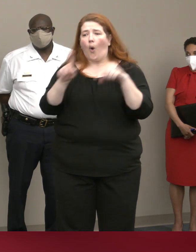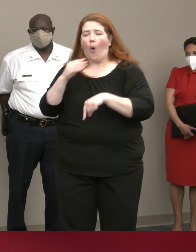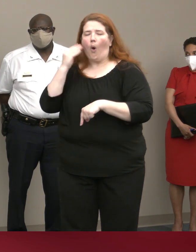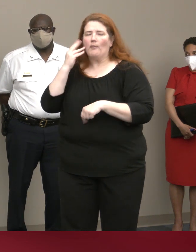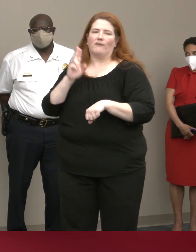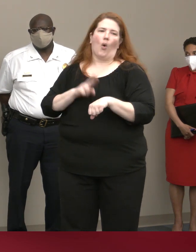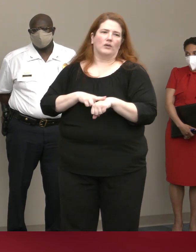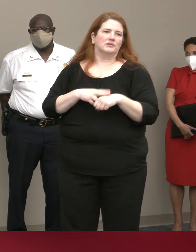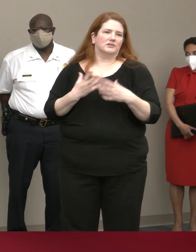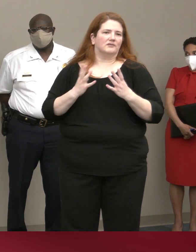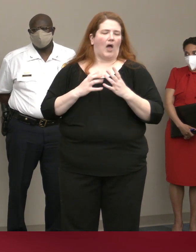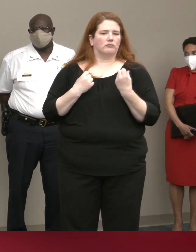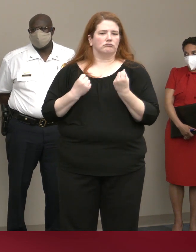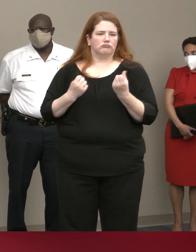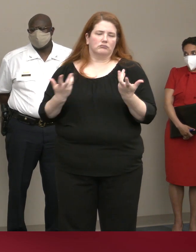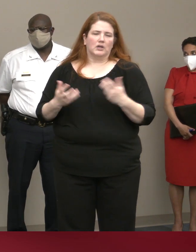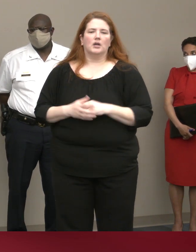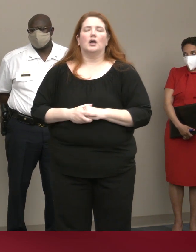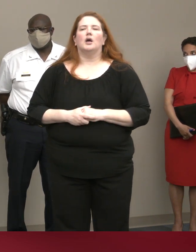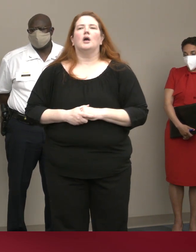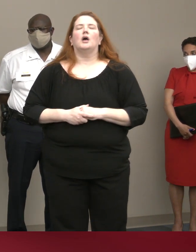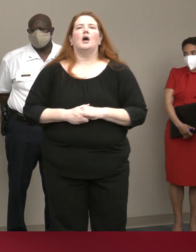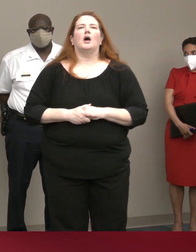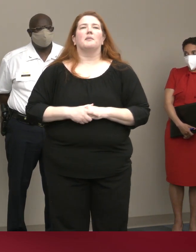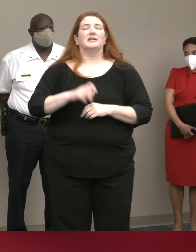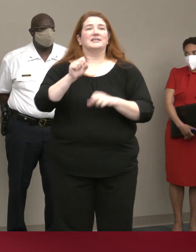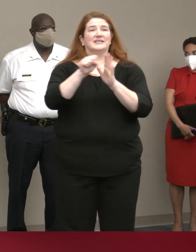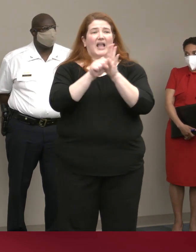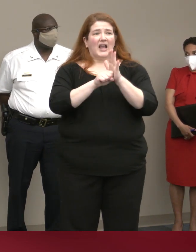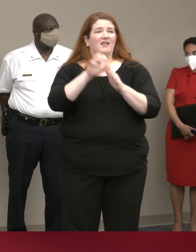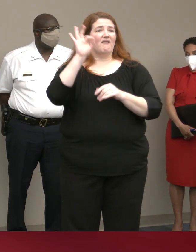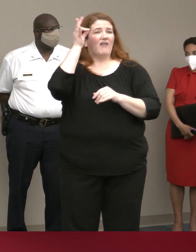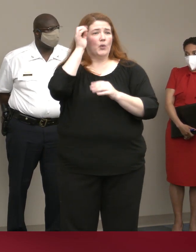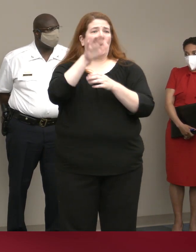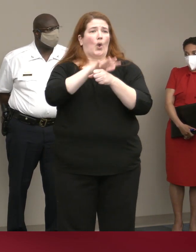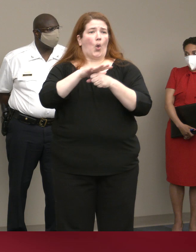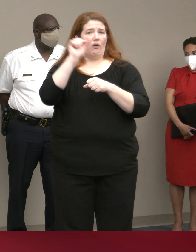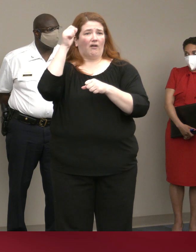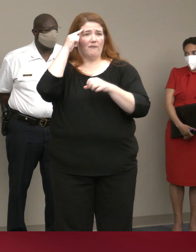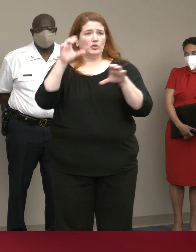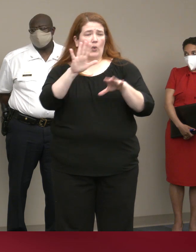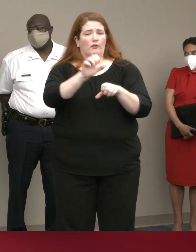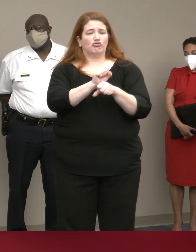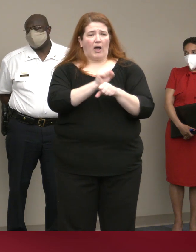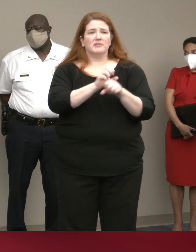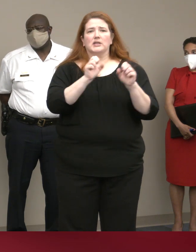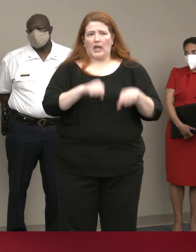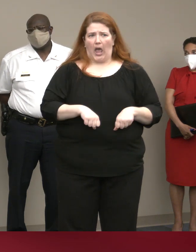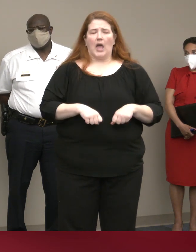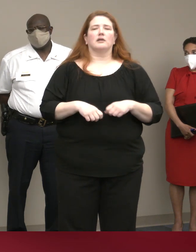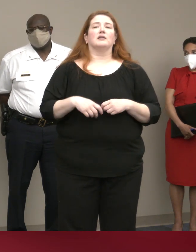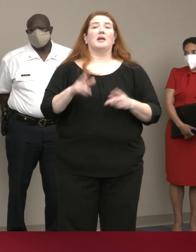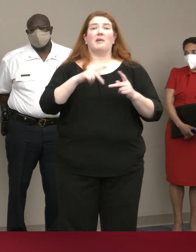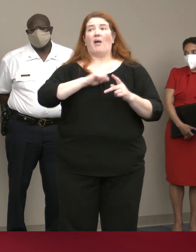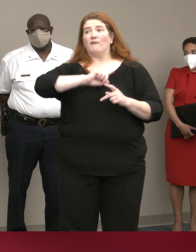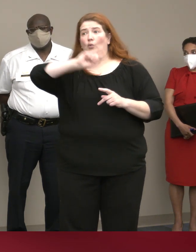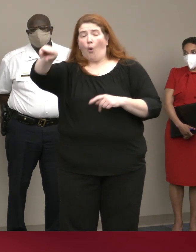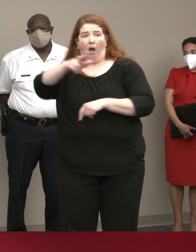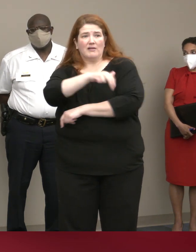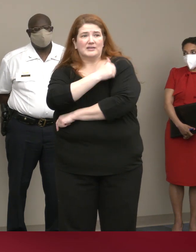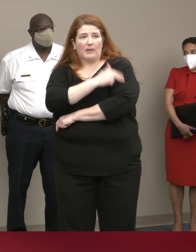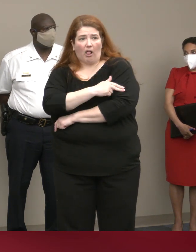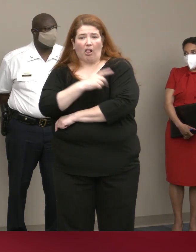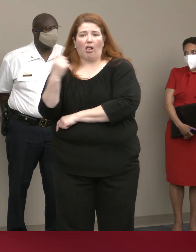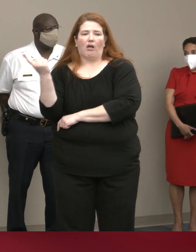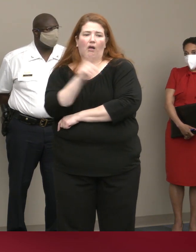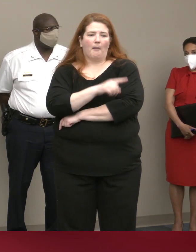people in state, local, and federal governments doing their jobs, people going back and forth to the hospital.